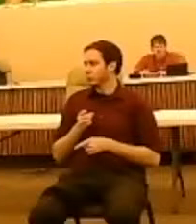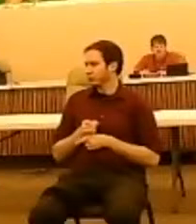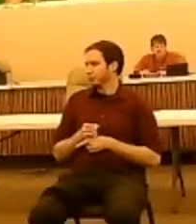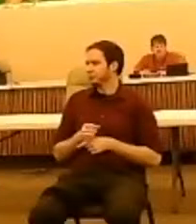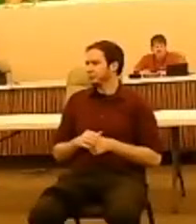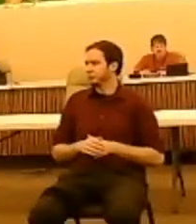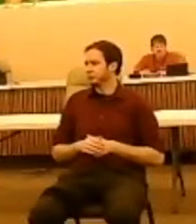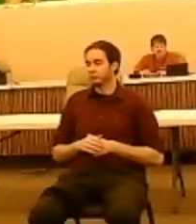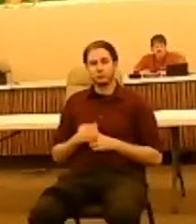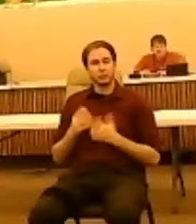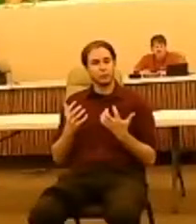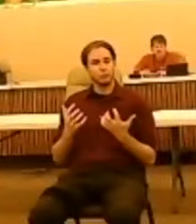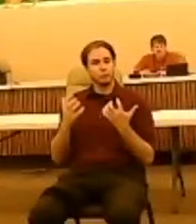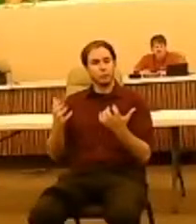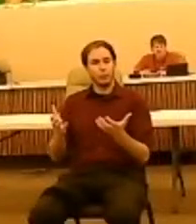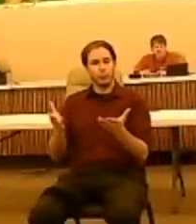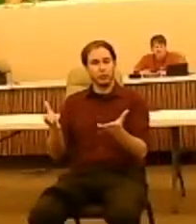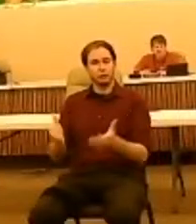Anything from the public?